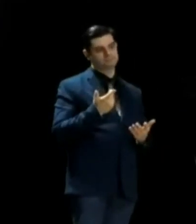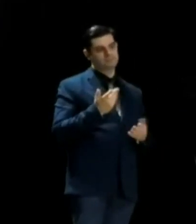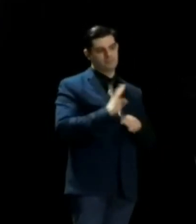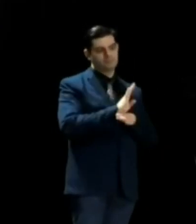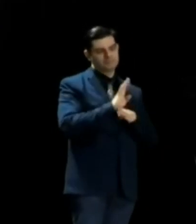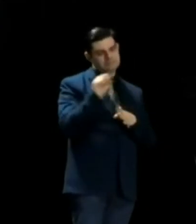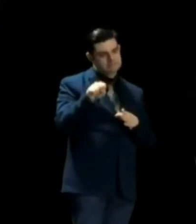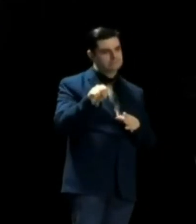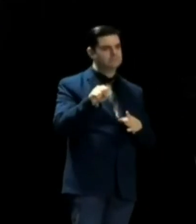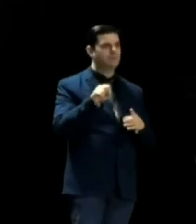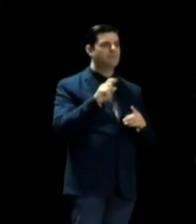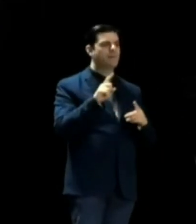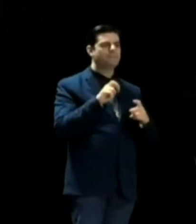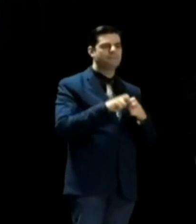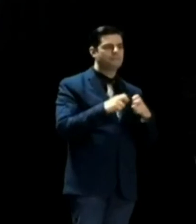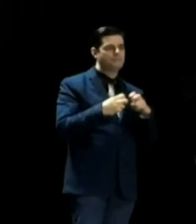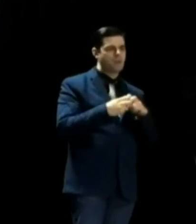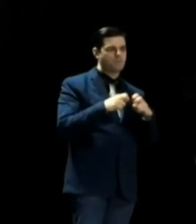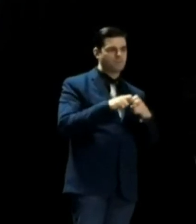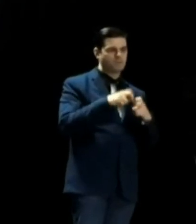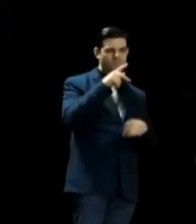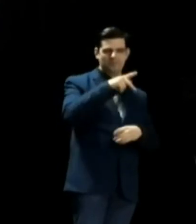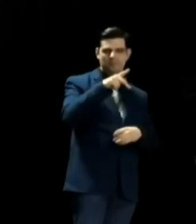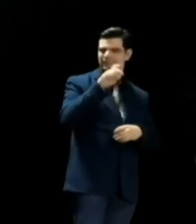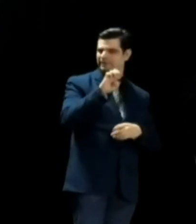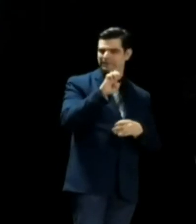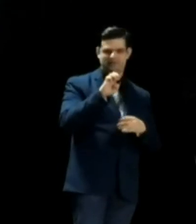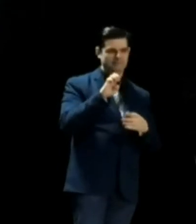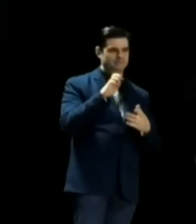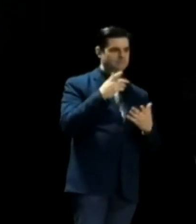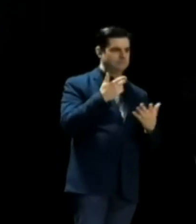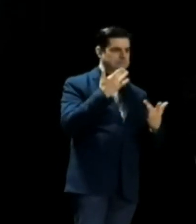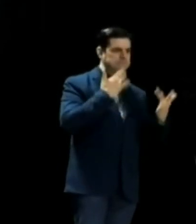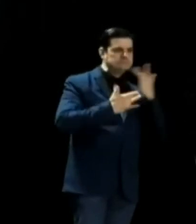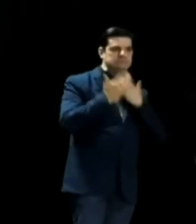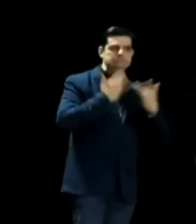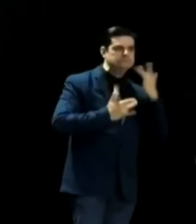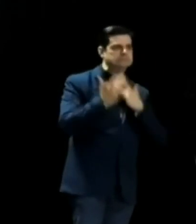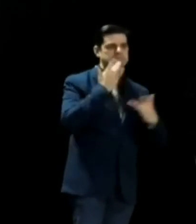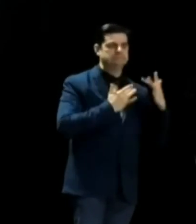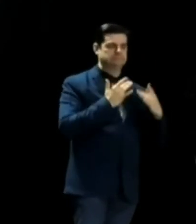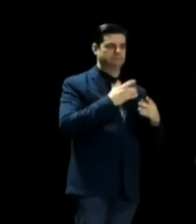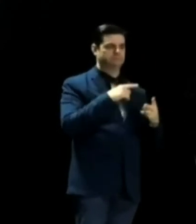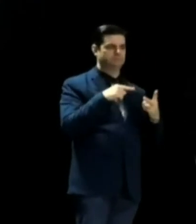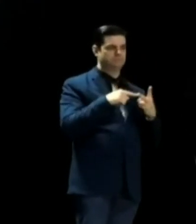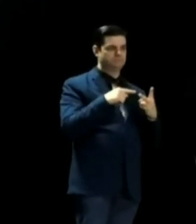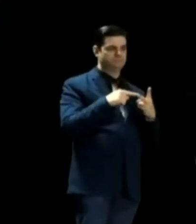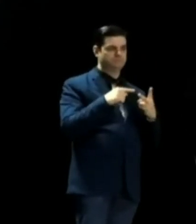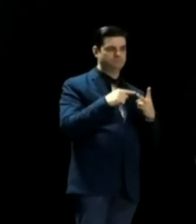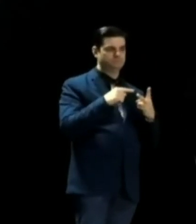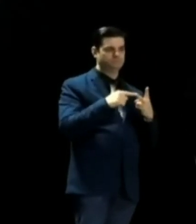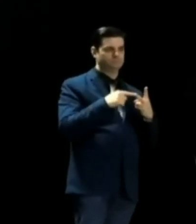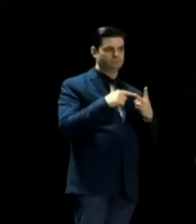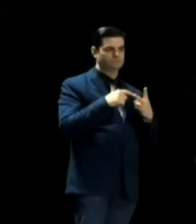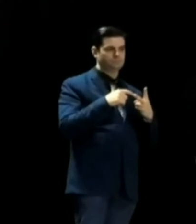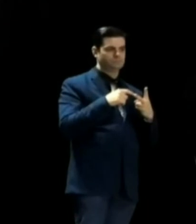guess, securing PPE. Some of them are furloughing hundreds of employees.